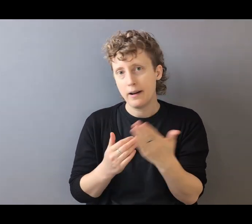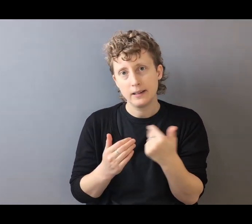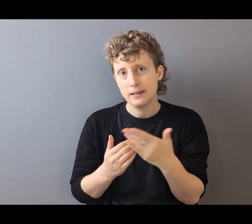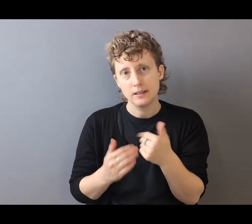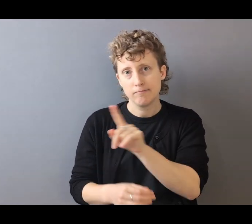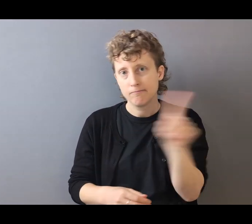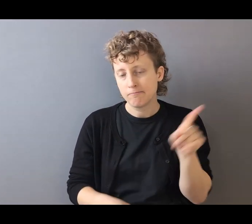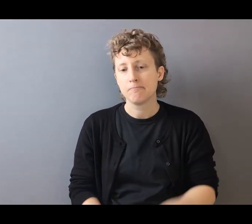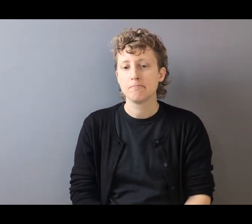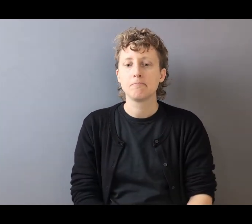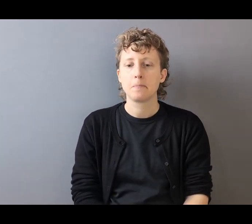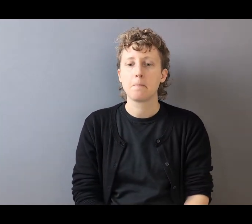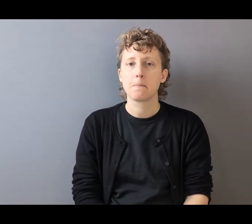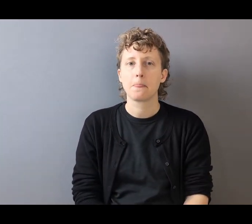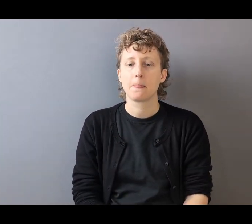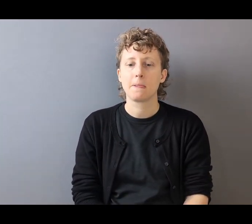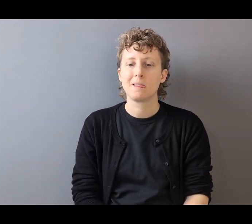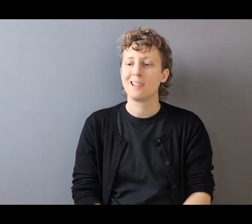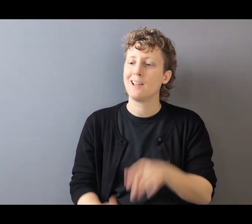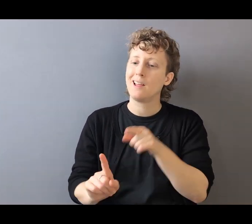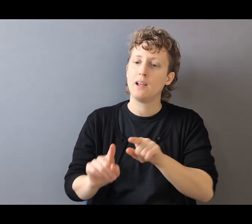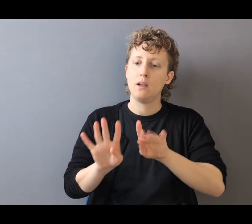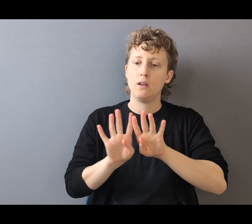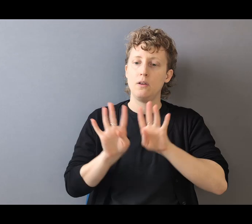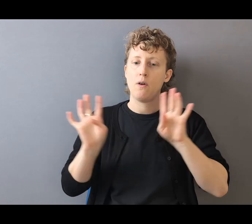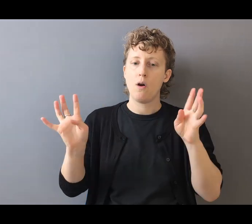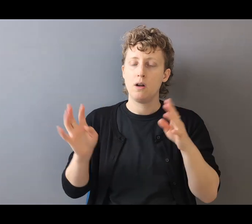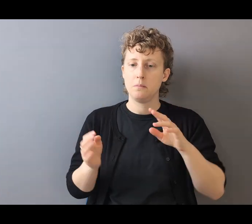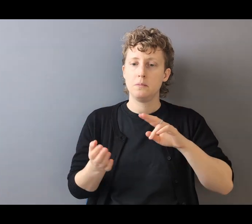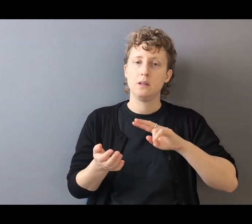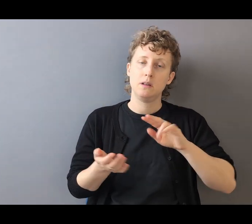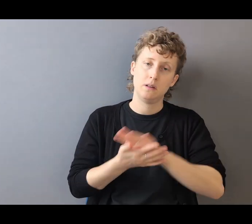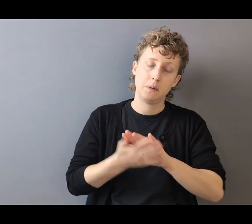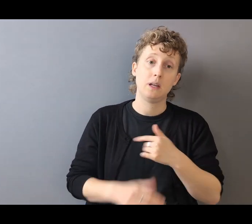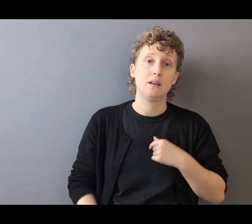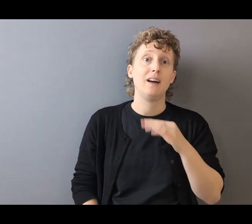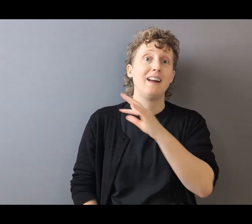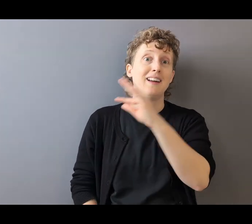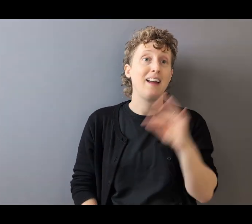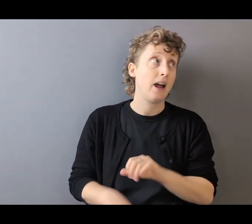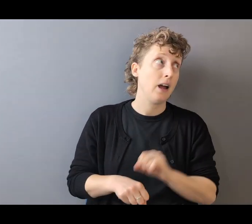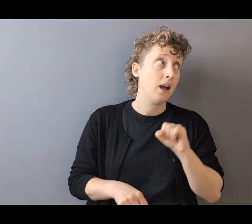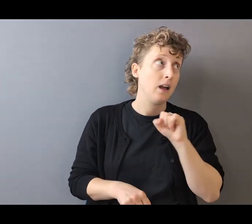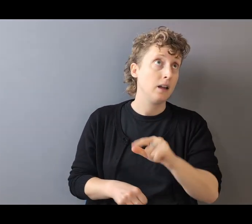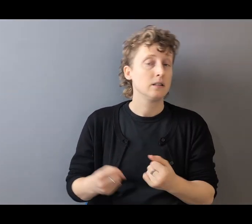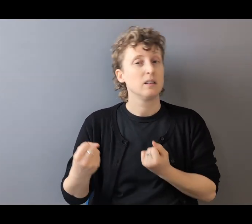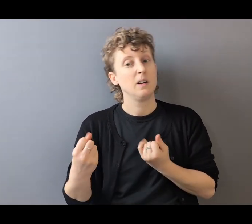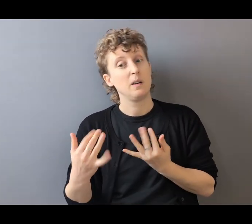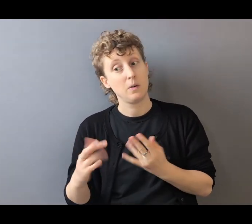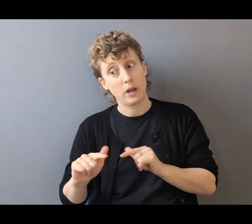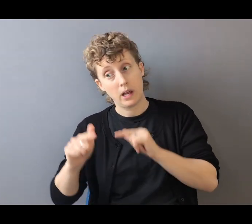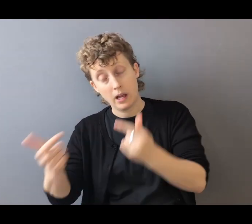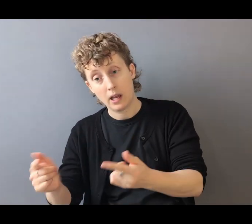to, it's a forum, we need to ask the question, we need to wait for the answers and all that. It would be maybe good